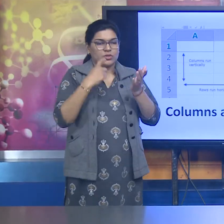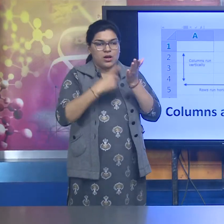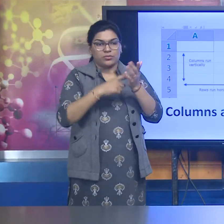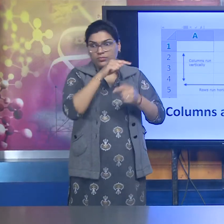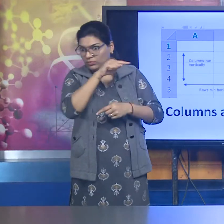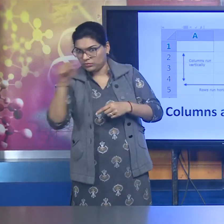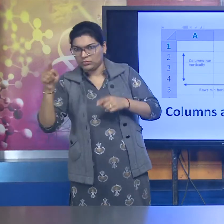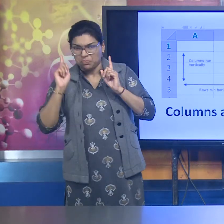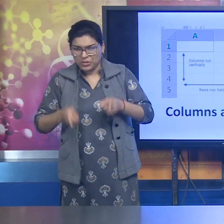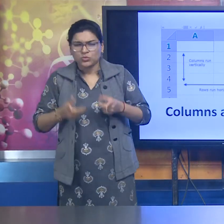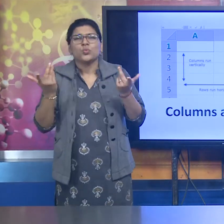Column runs